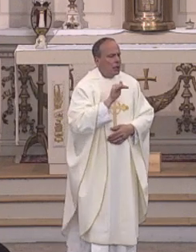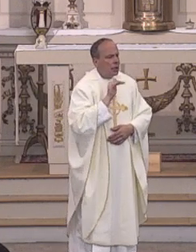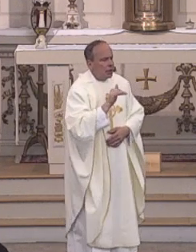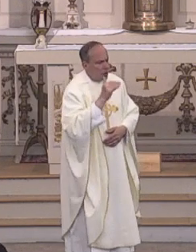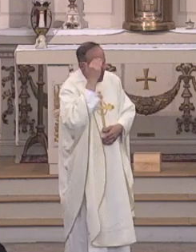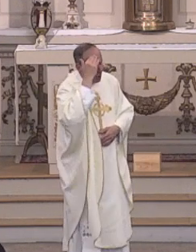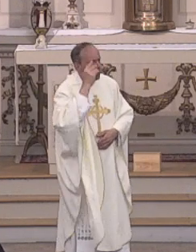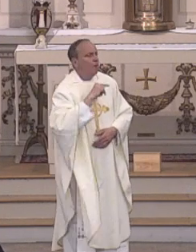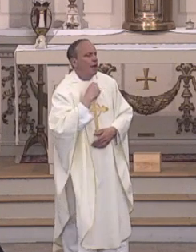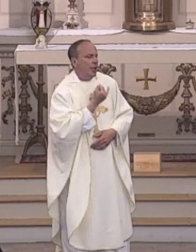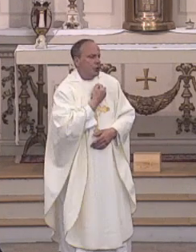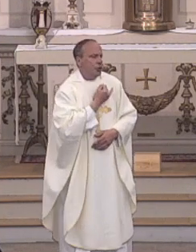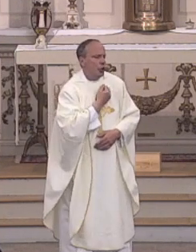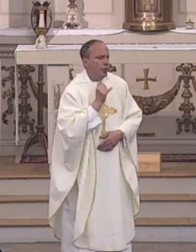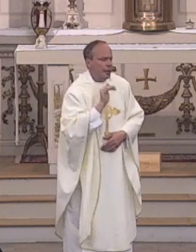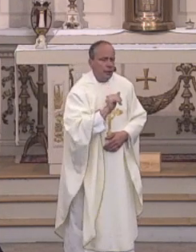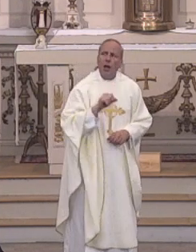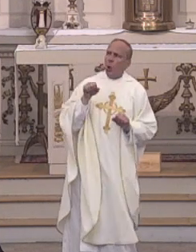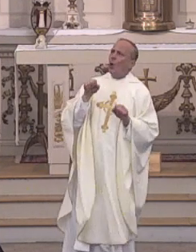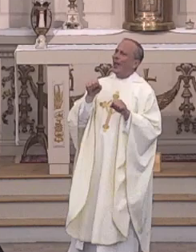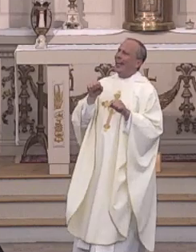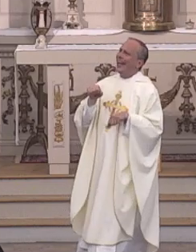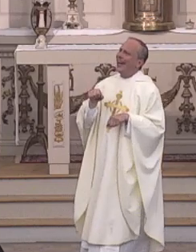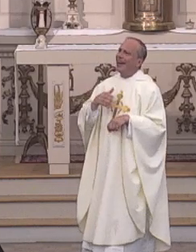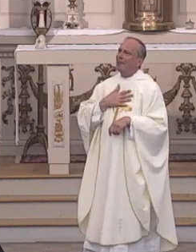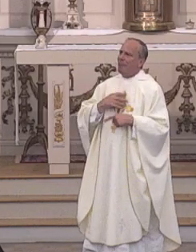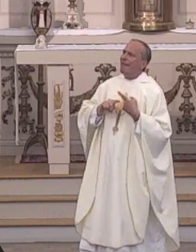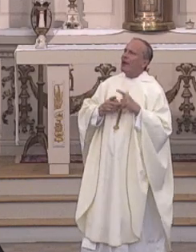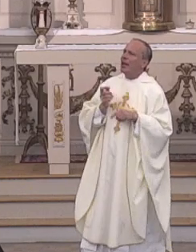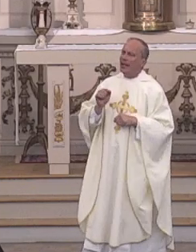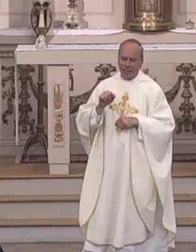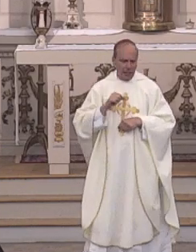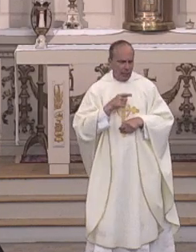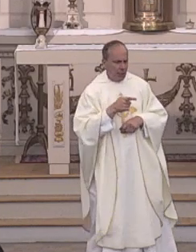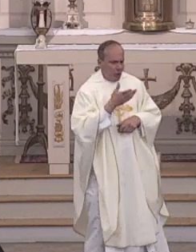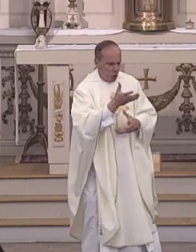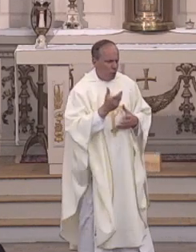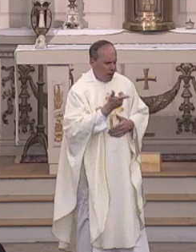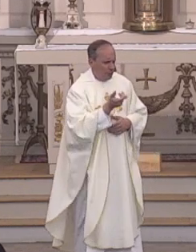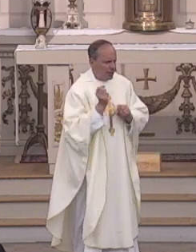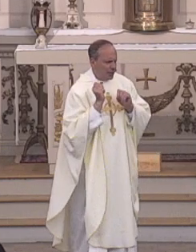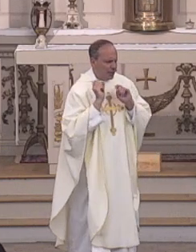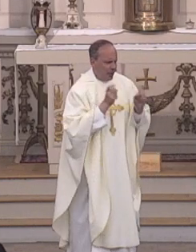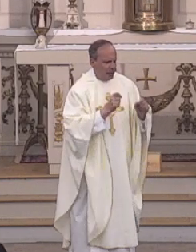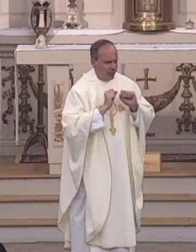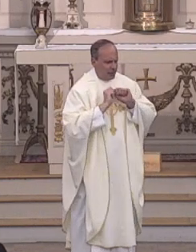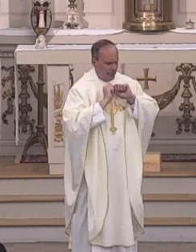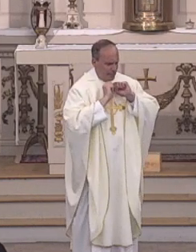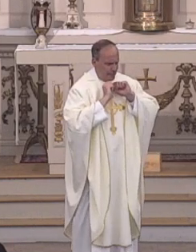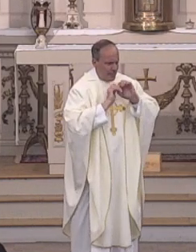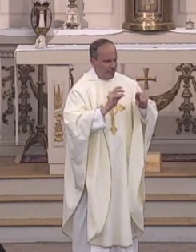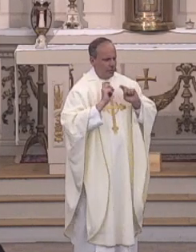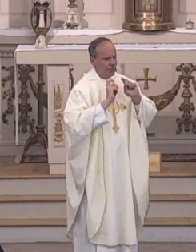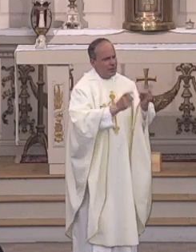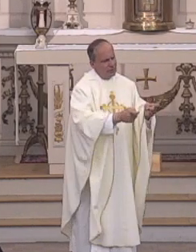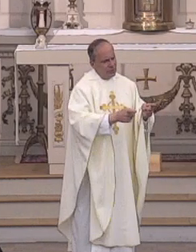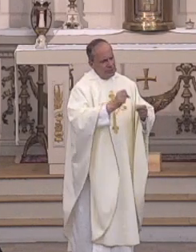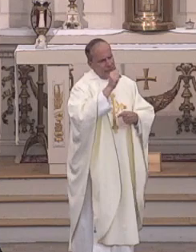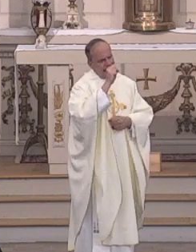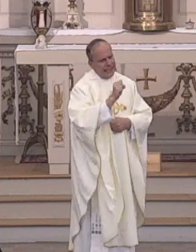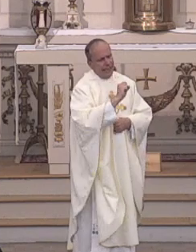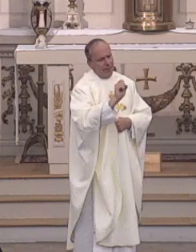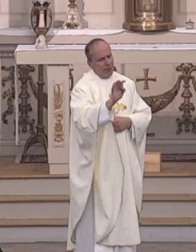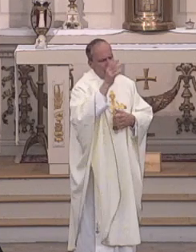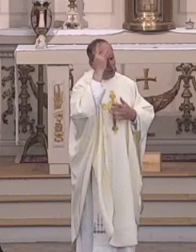And in the hospital, his granddaughter said to him, "You know Father Jeremy, right?" And he said, "Oh, yes, my friend." And the